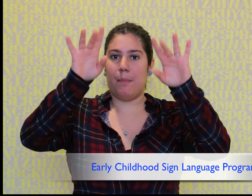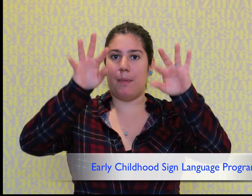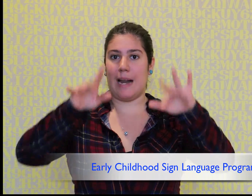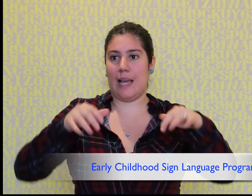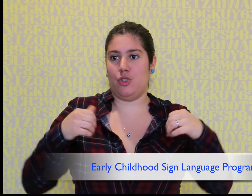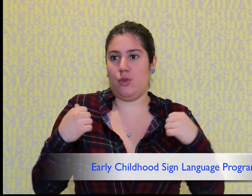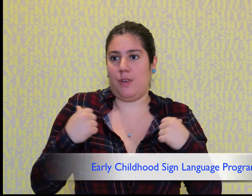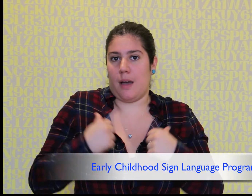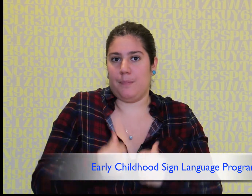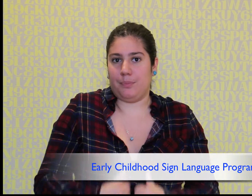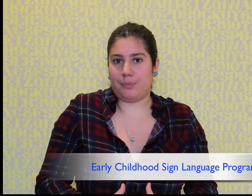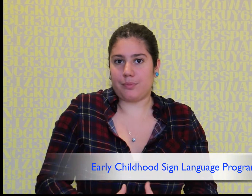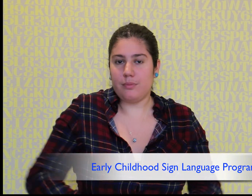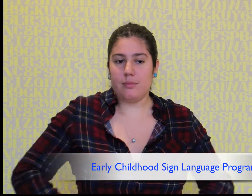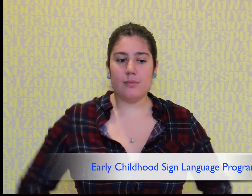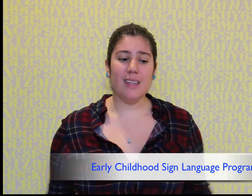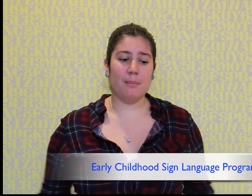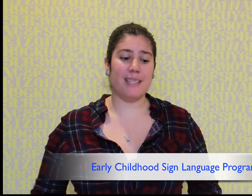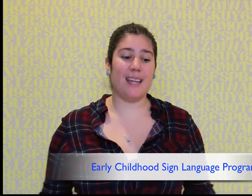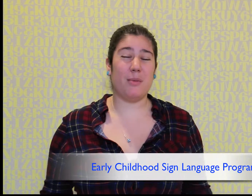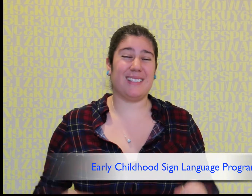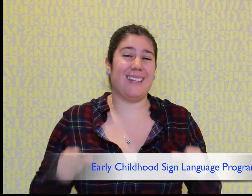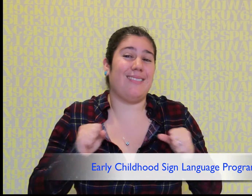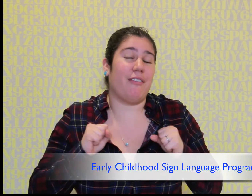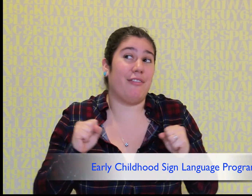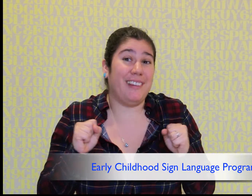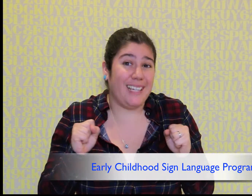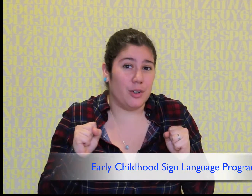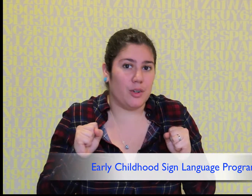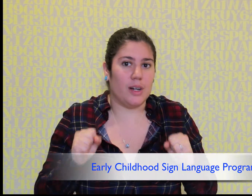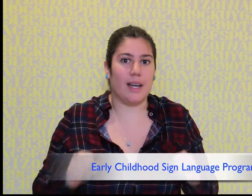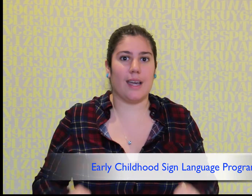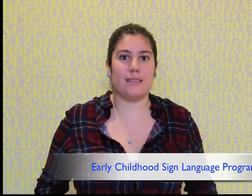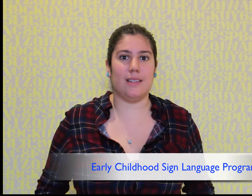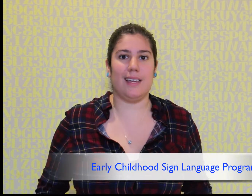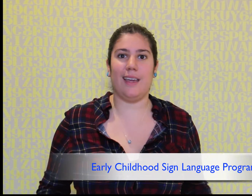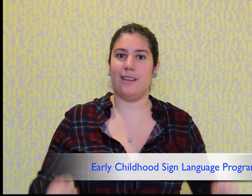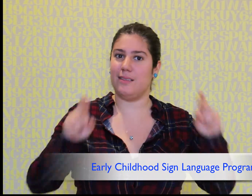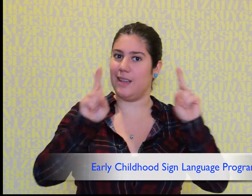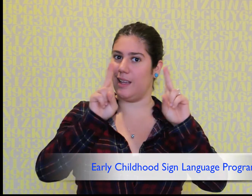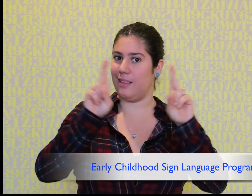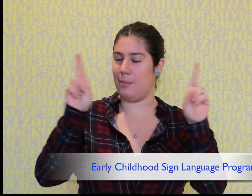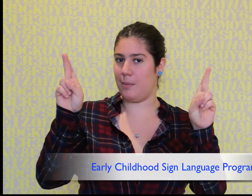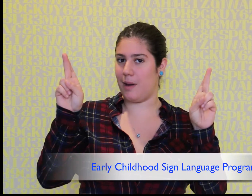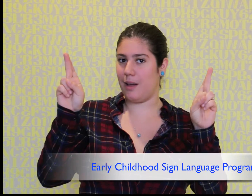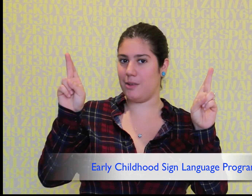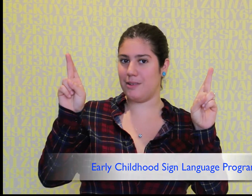para la lluvia. Va a estar bastante frío, así que esté preparado.